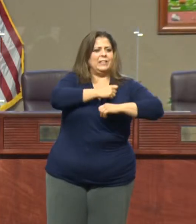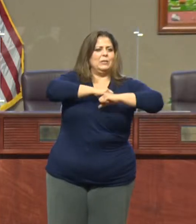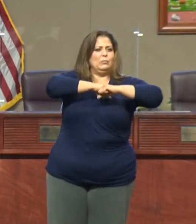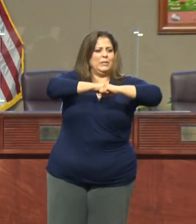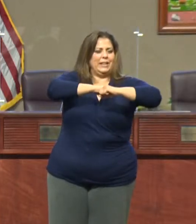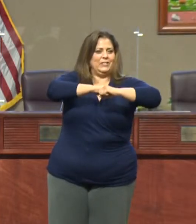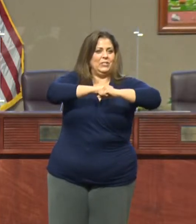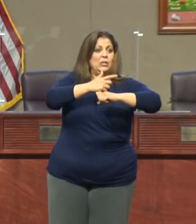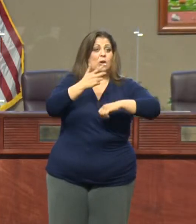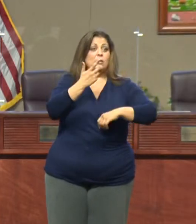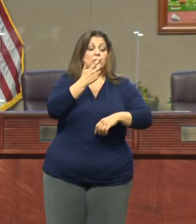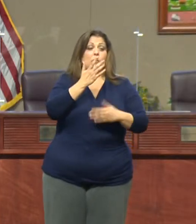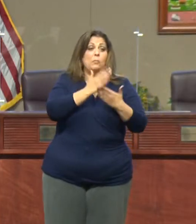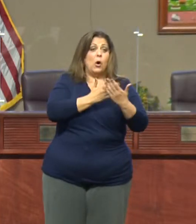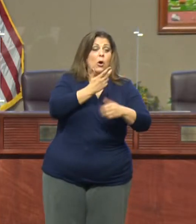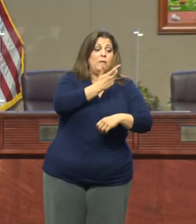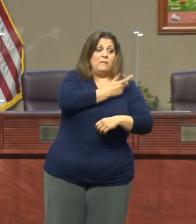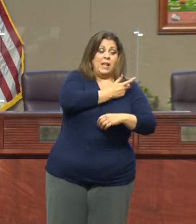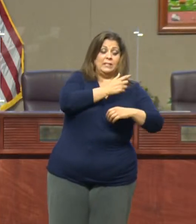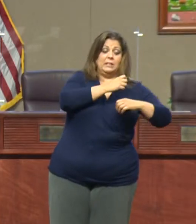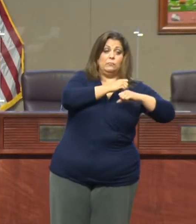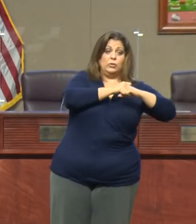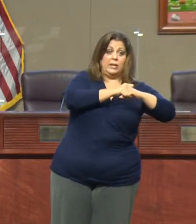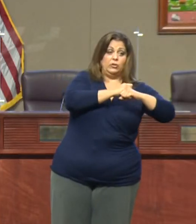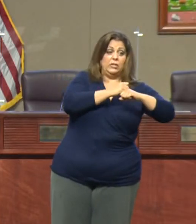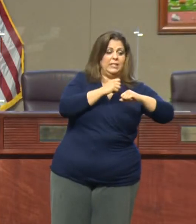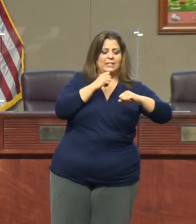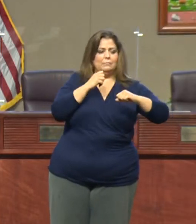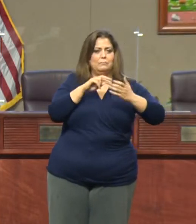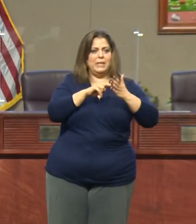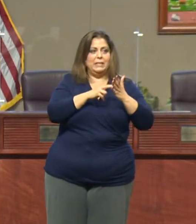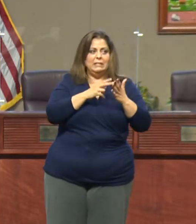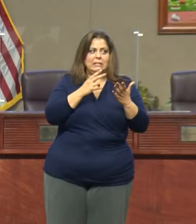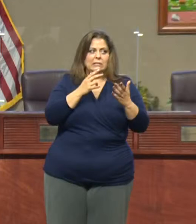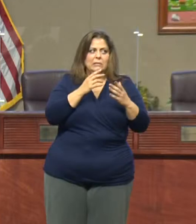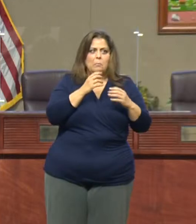of the protection is not to develop the disease, the full disease.